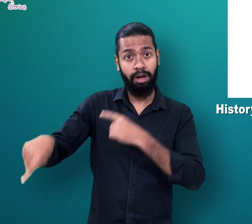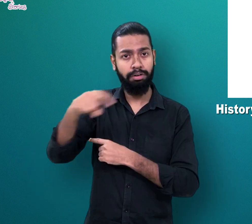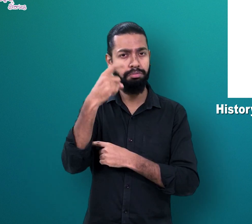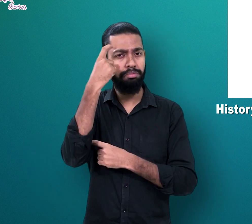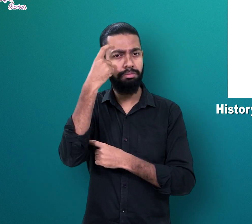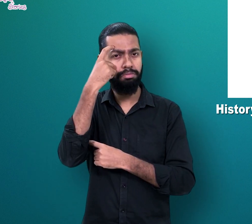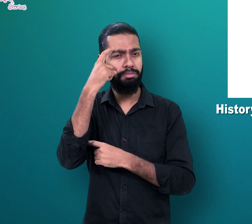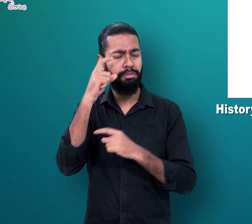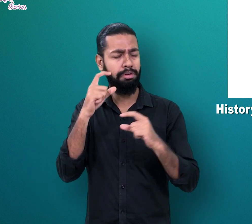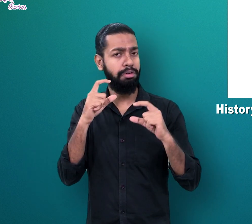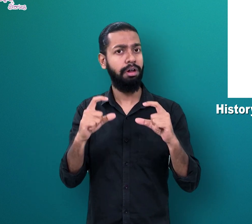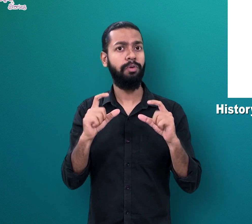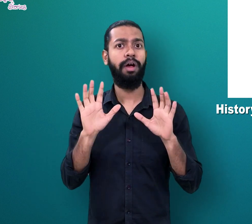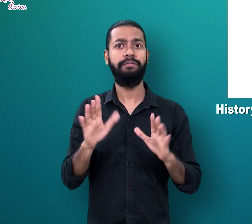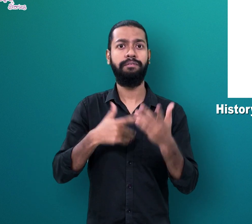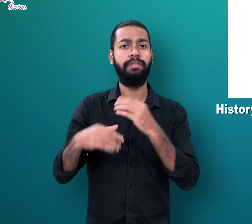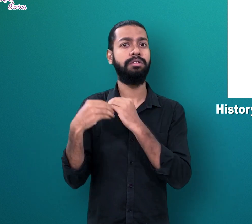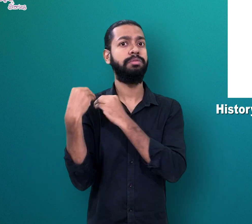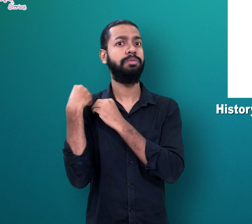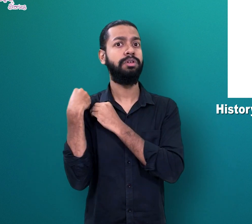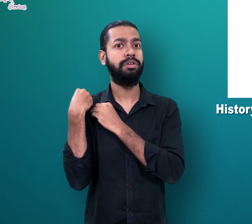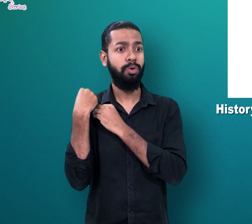have been very frugal and sensible.